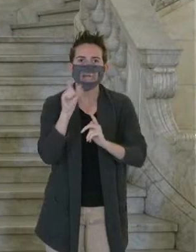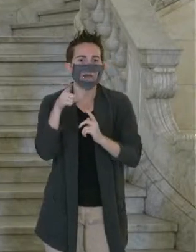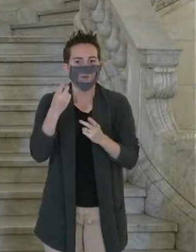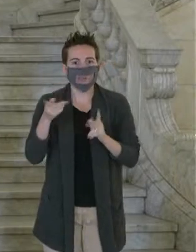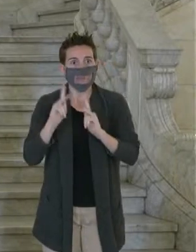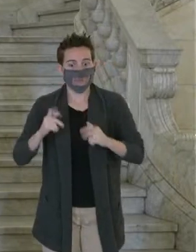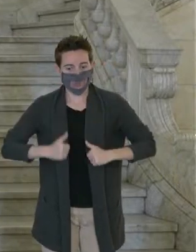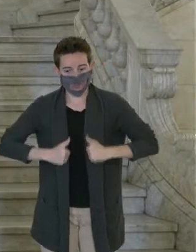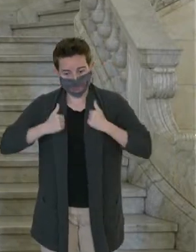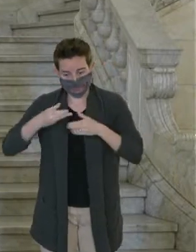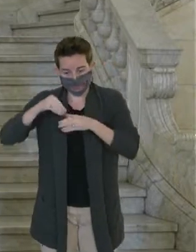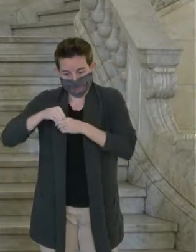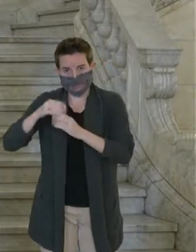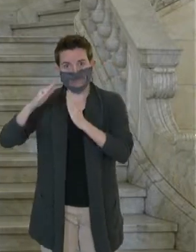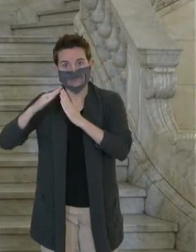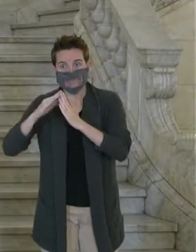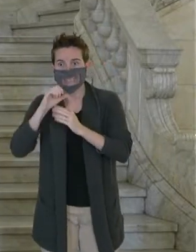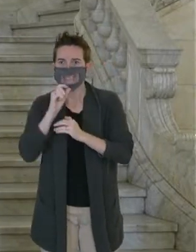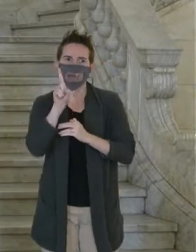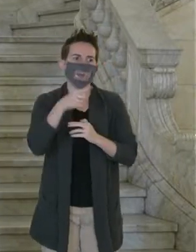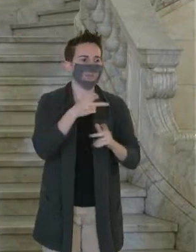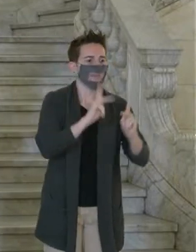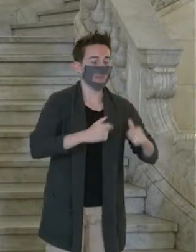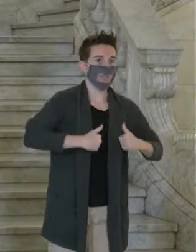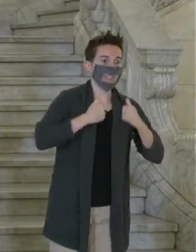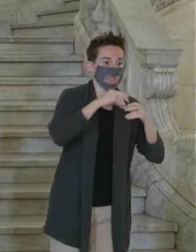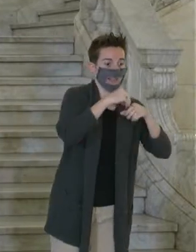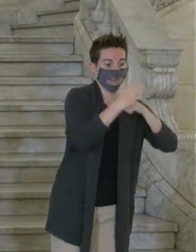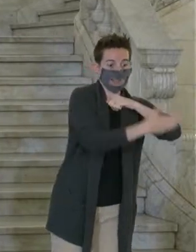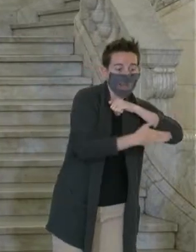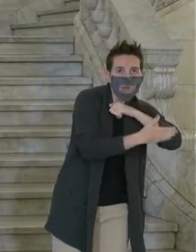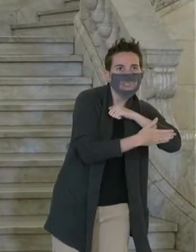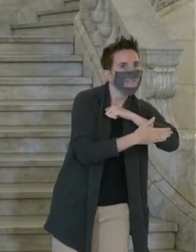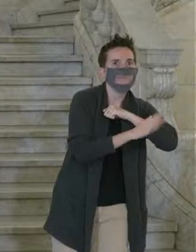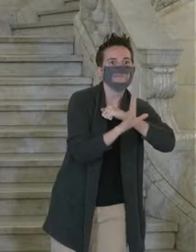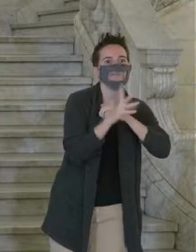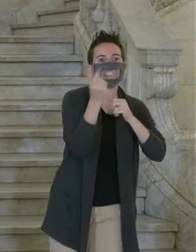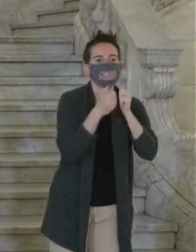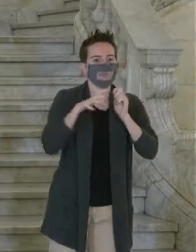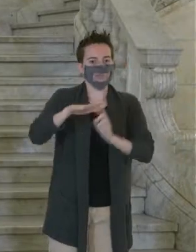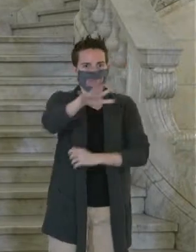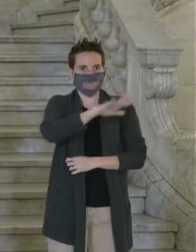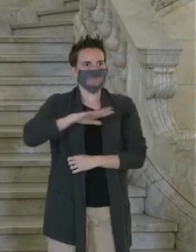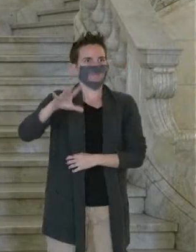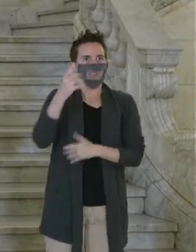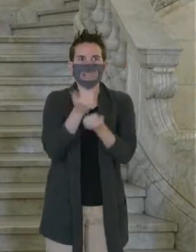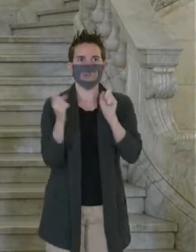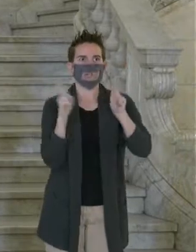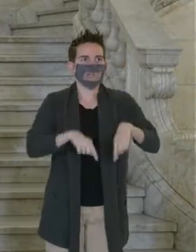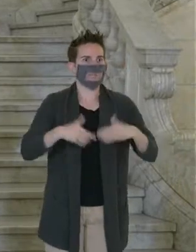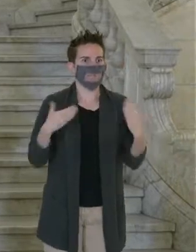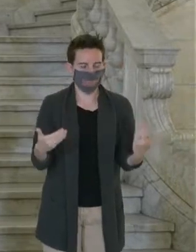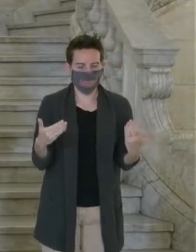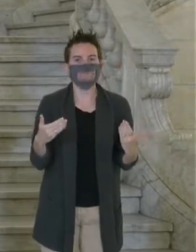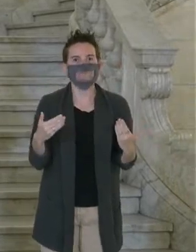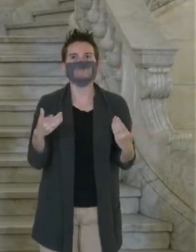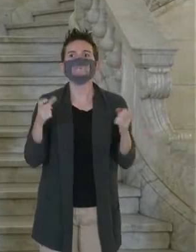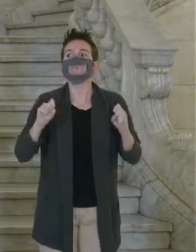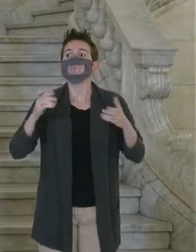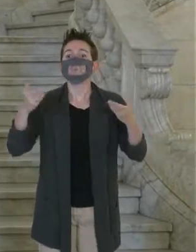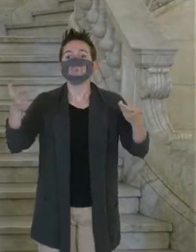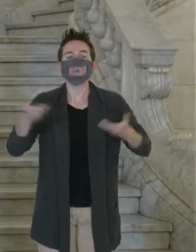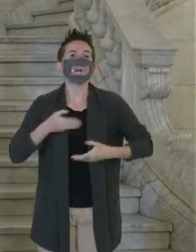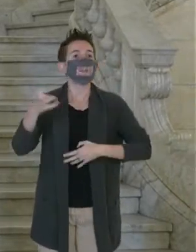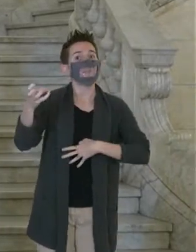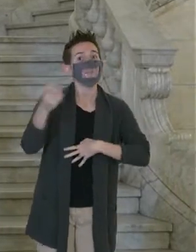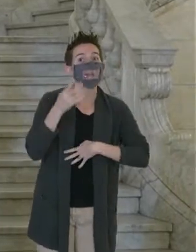St. Louis residents, not just County of St. Louis residents, anyone in the region. And you can welcome you